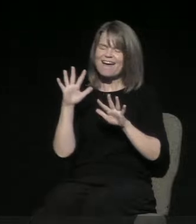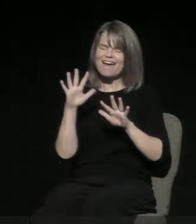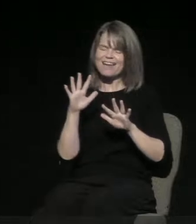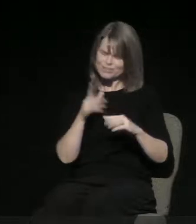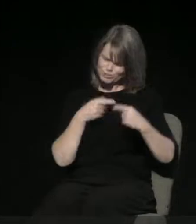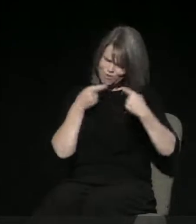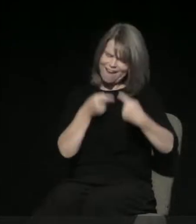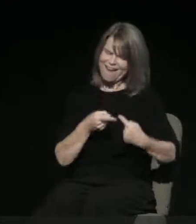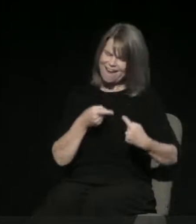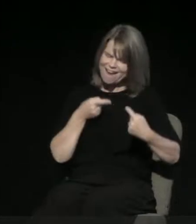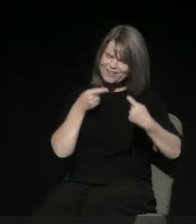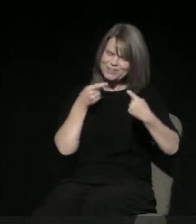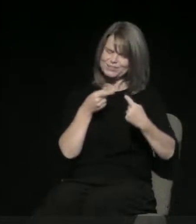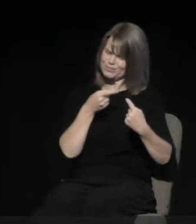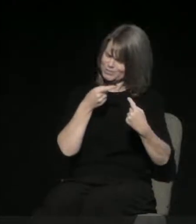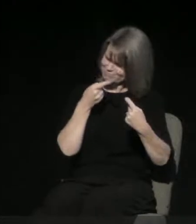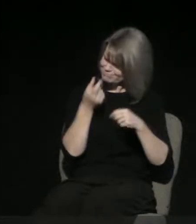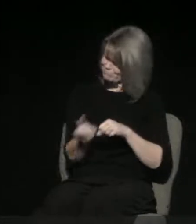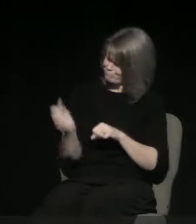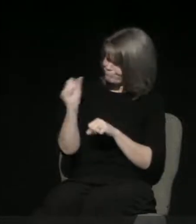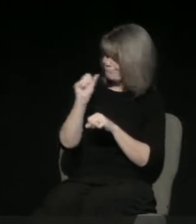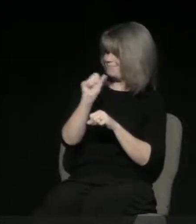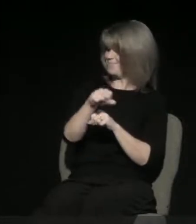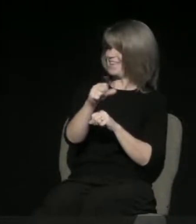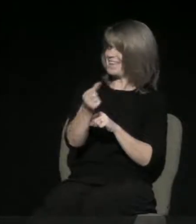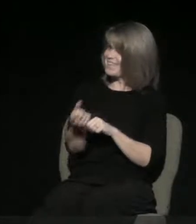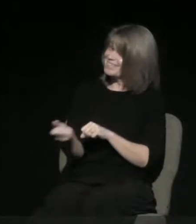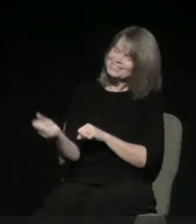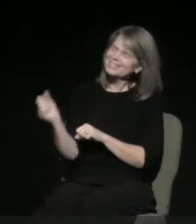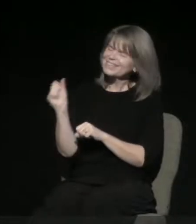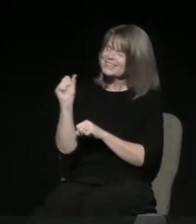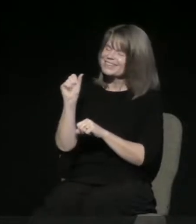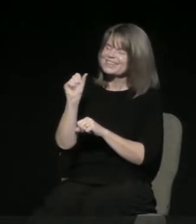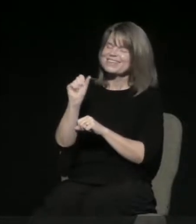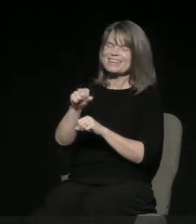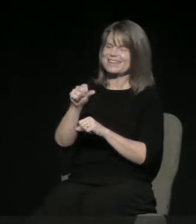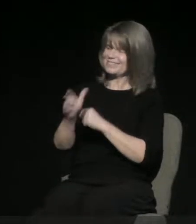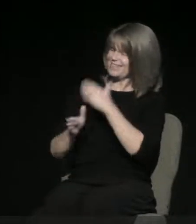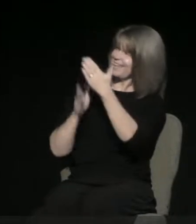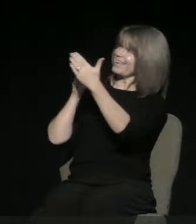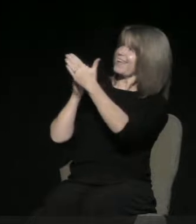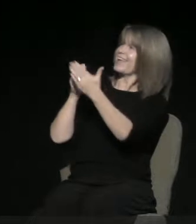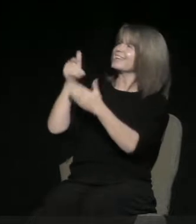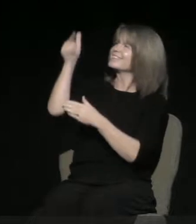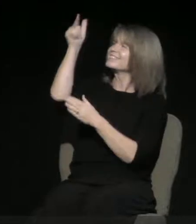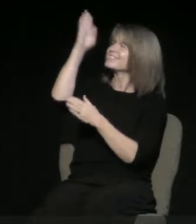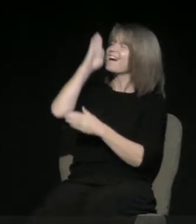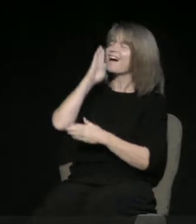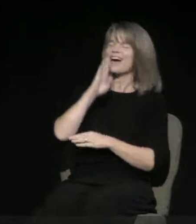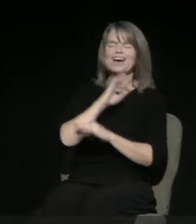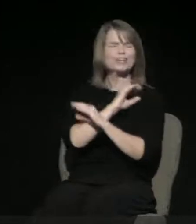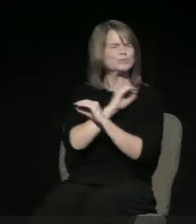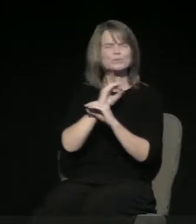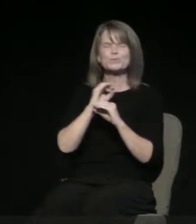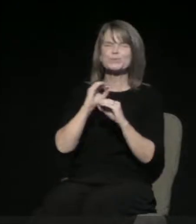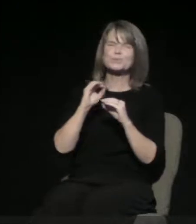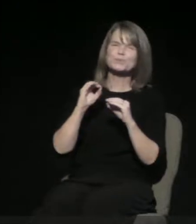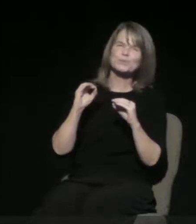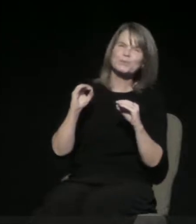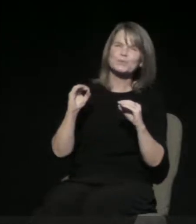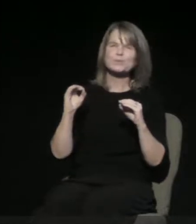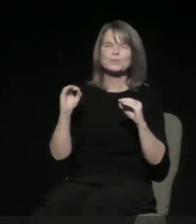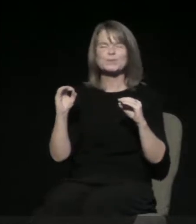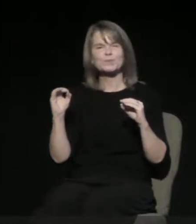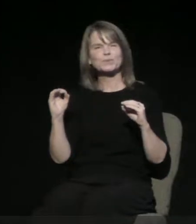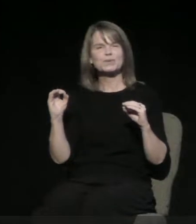you win every battle. Nothing can stand against the power of our